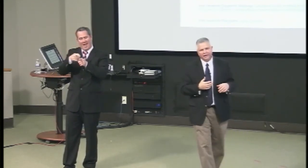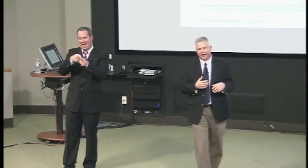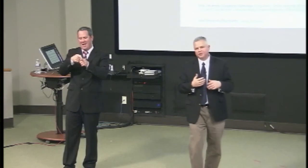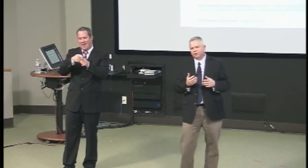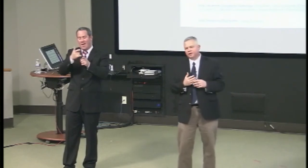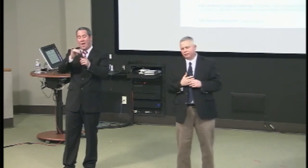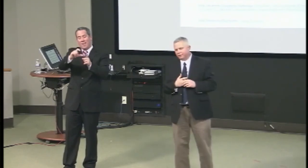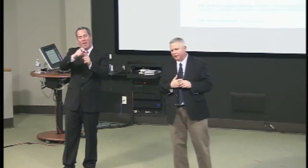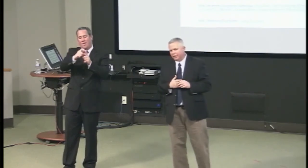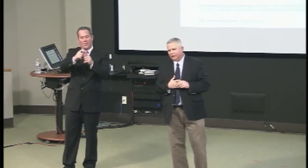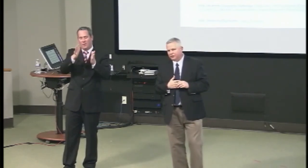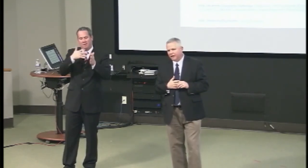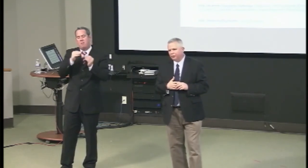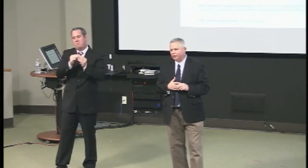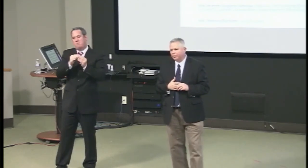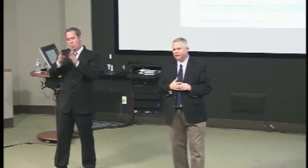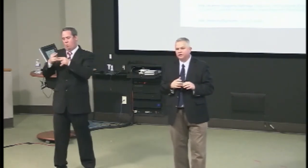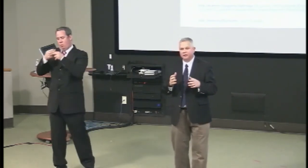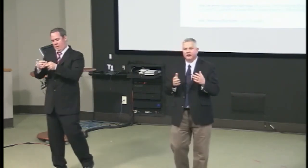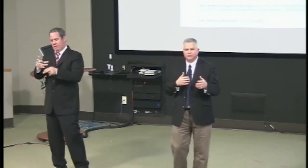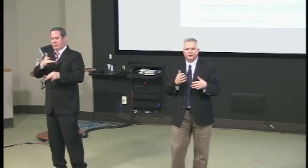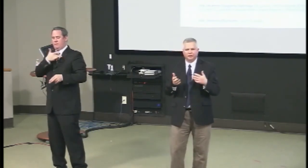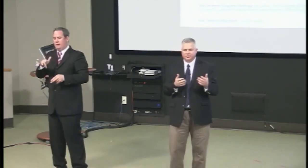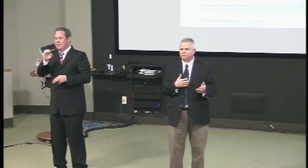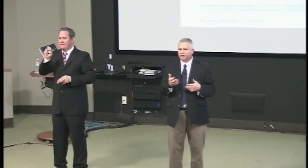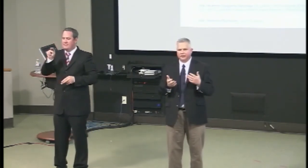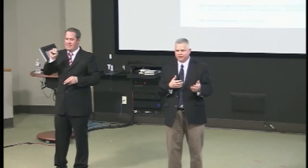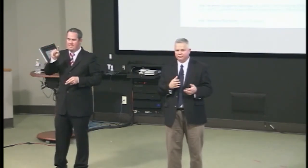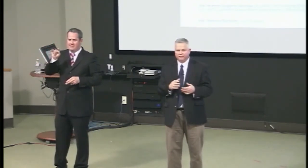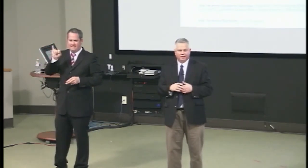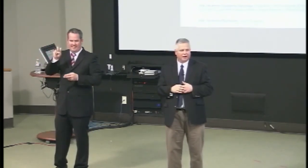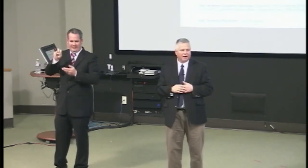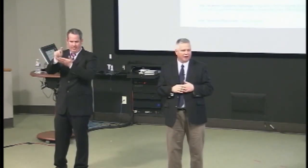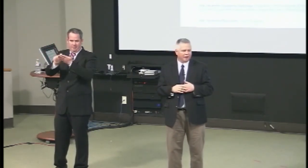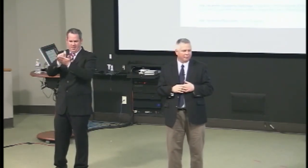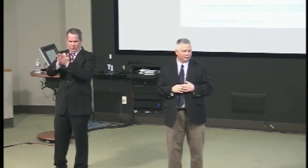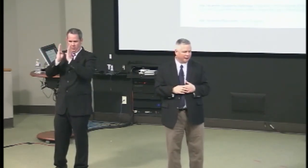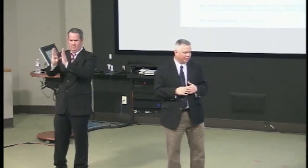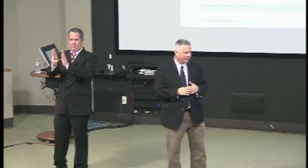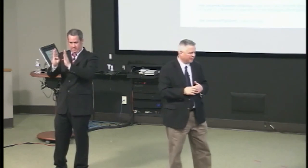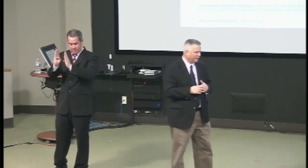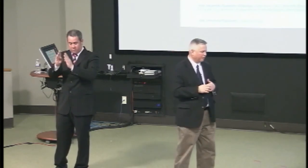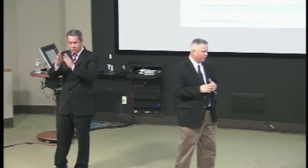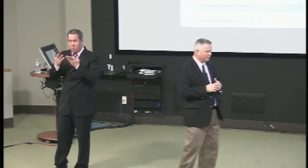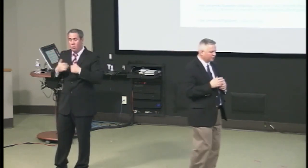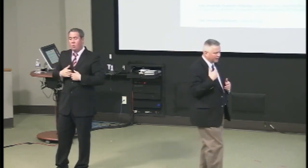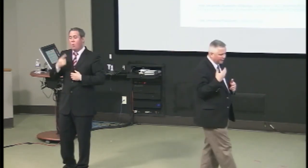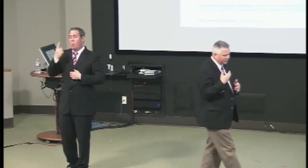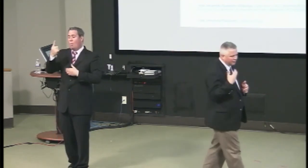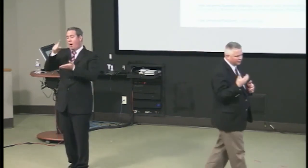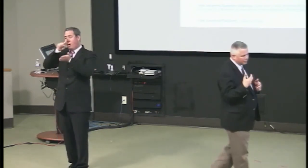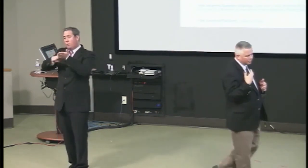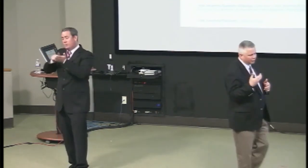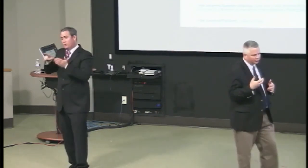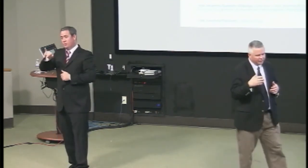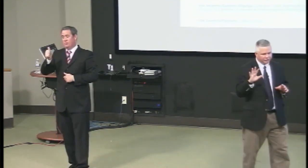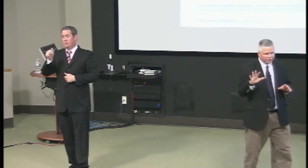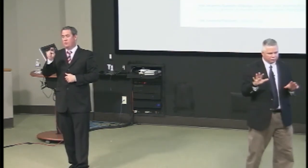it's worth looking at. He's working with Janet Worker and Chuck Nelson on some studies of that are looking